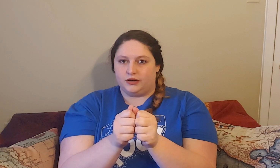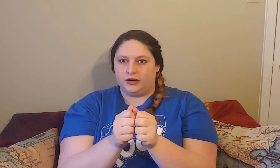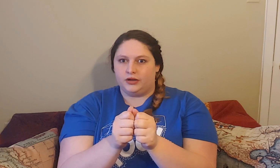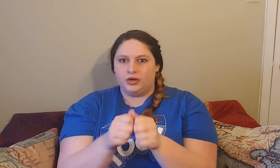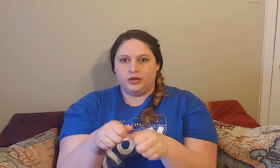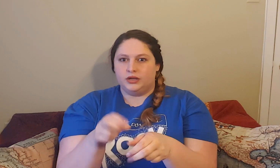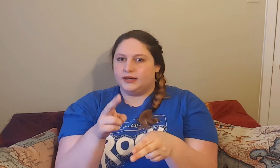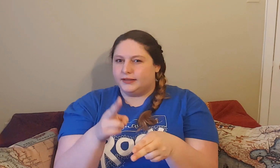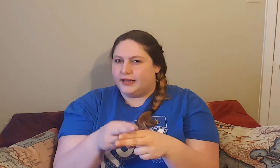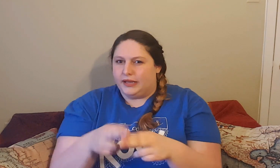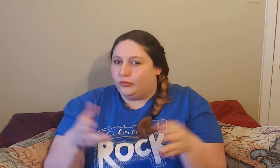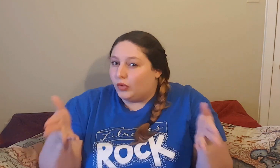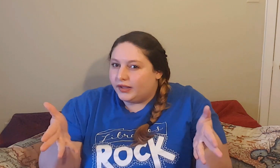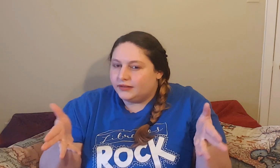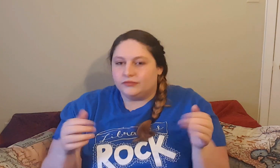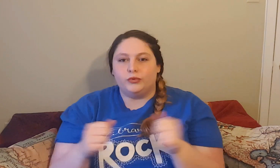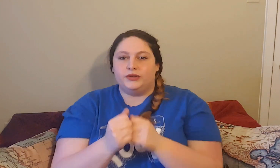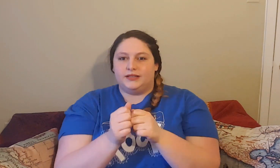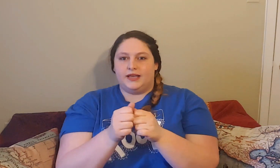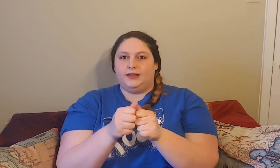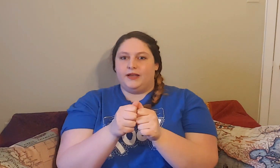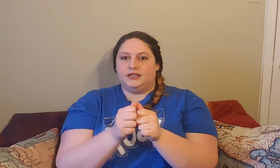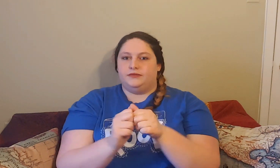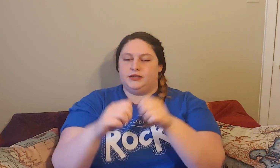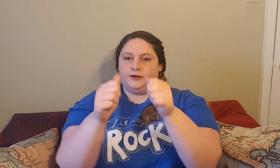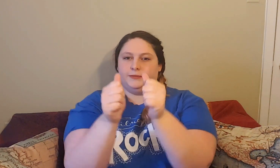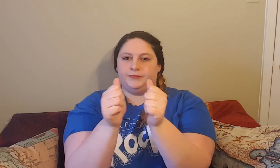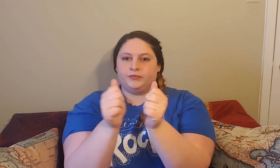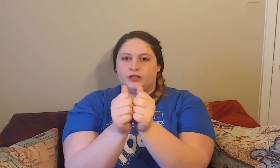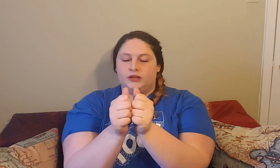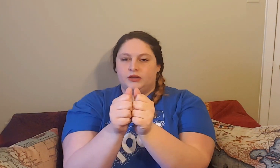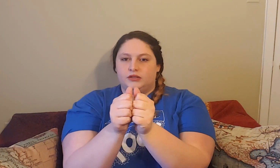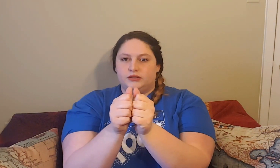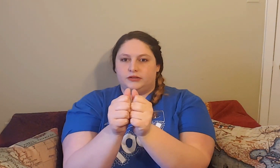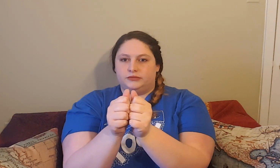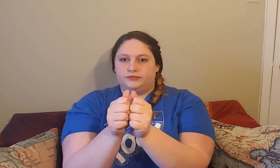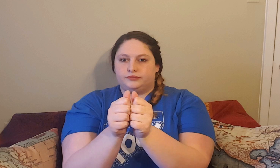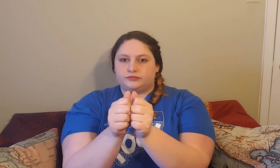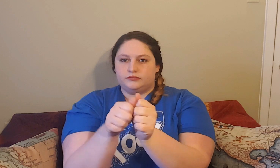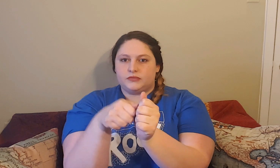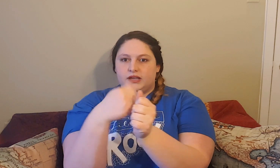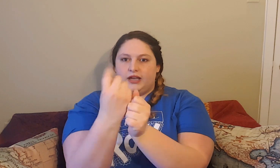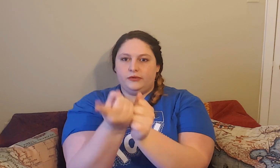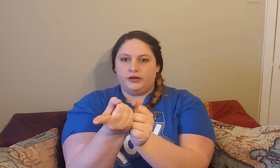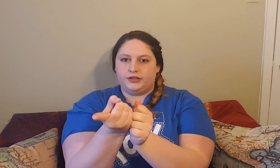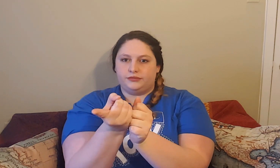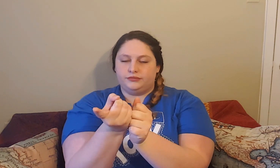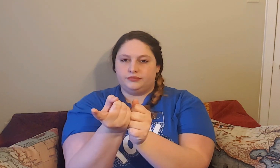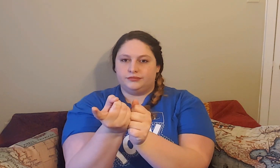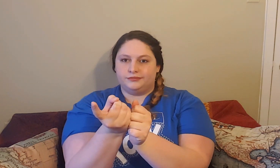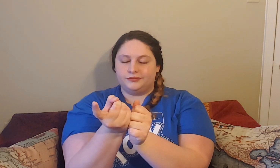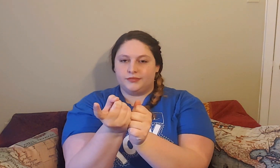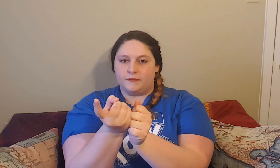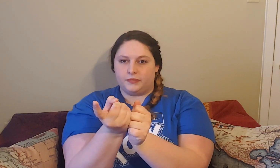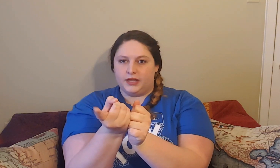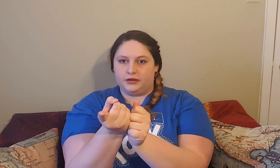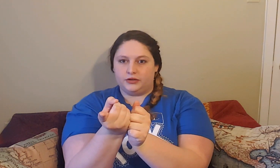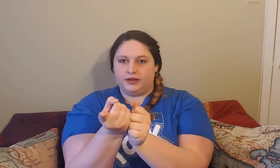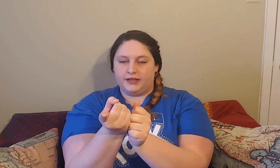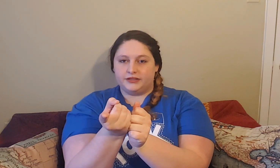our name what when we did that in the last video. So how are you? And a good answer